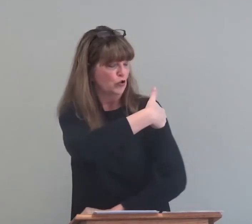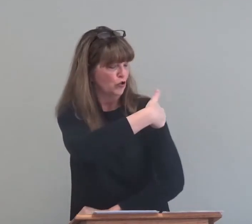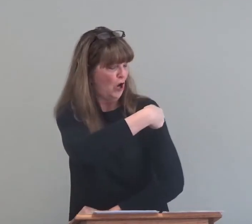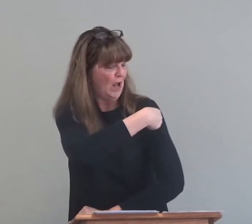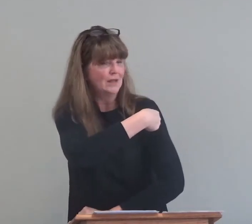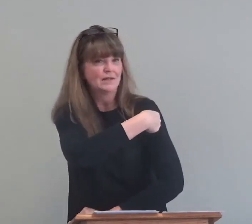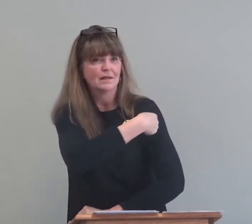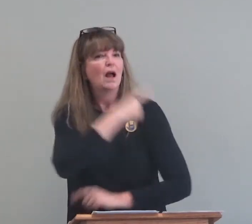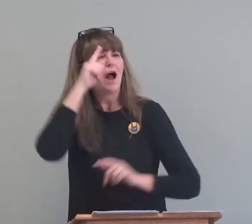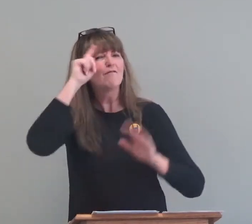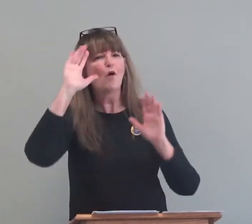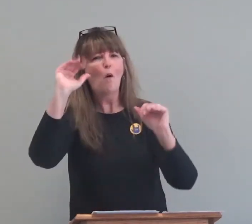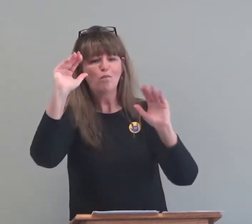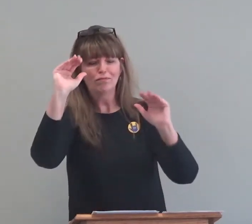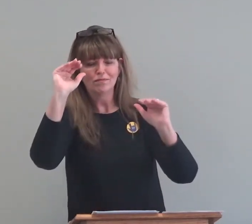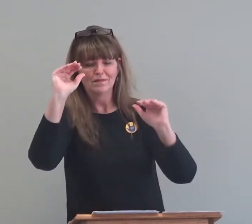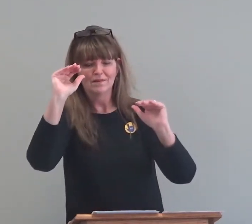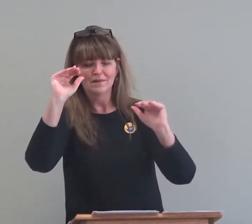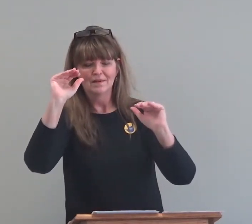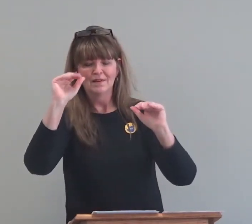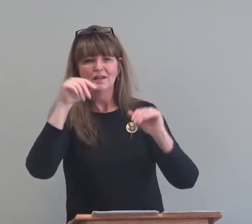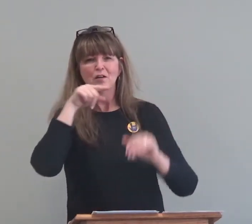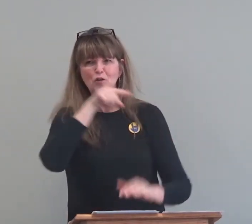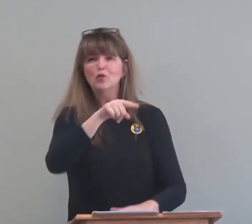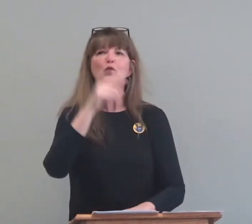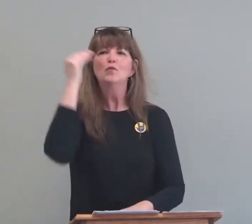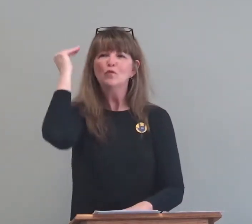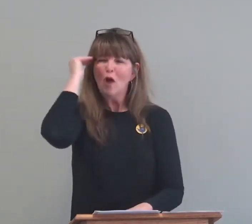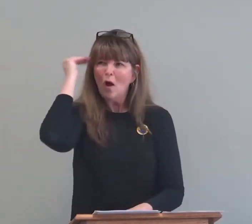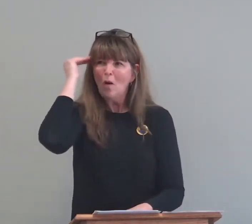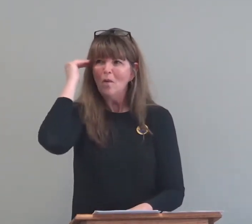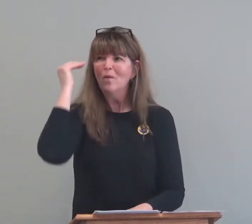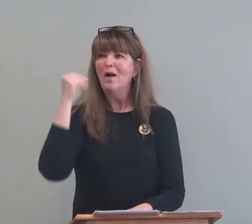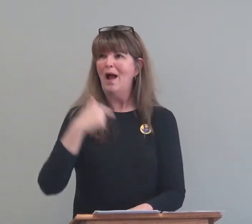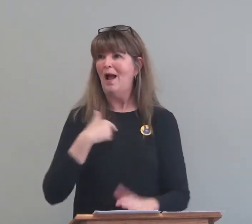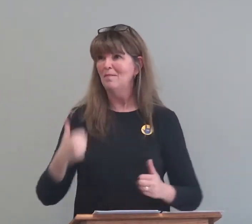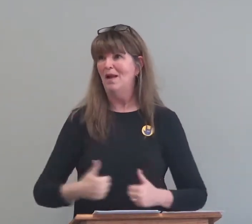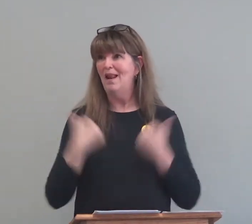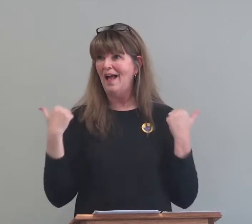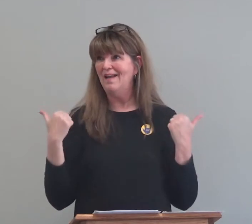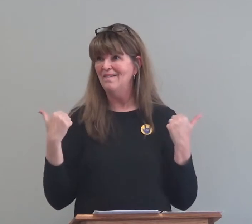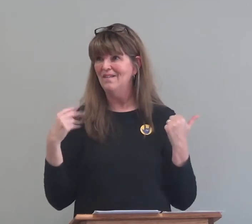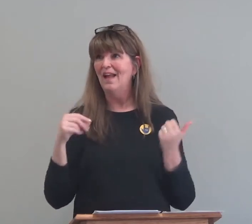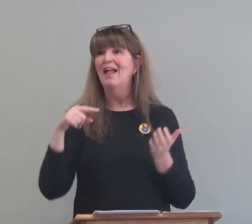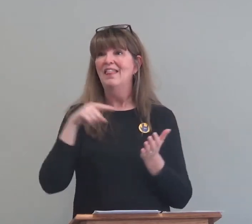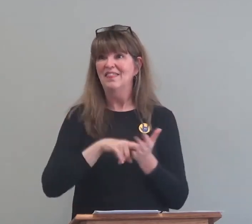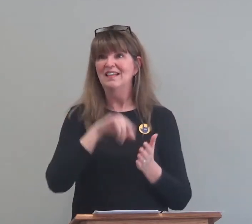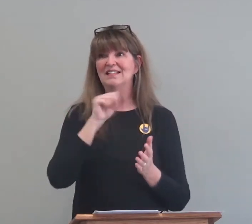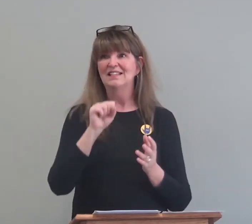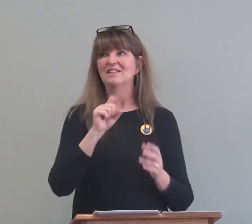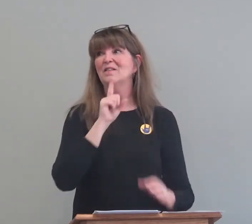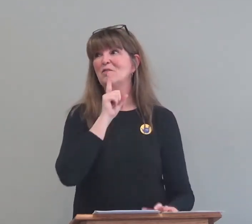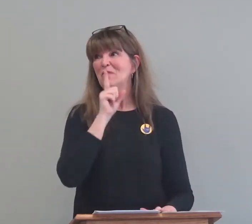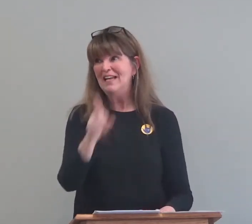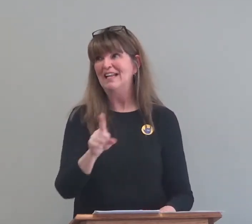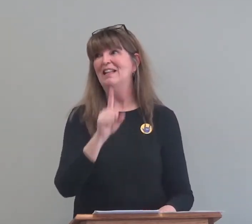This resurrection is your dose of hope, so that you may know that I am alive.